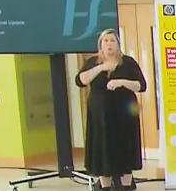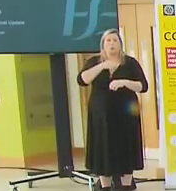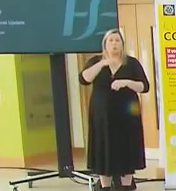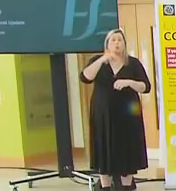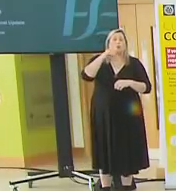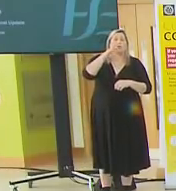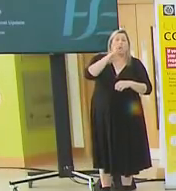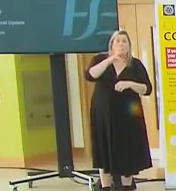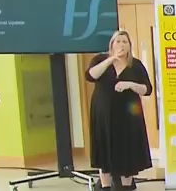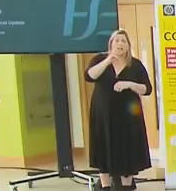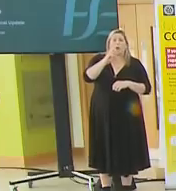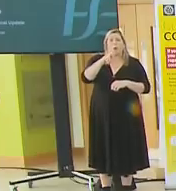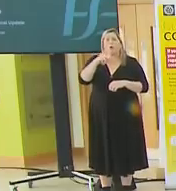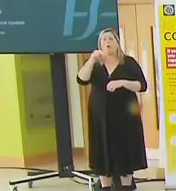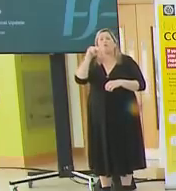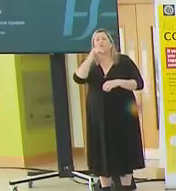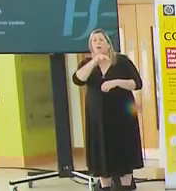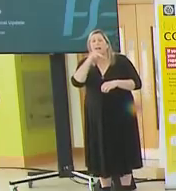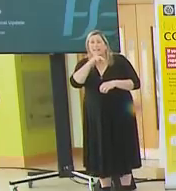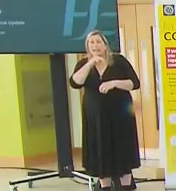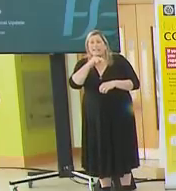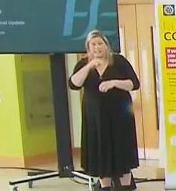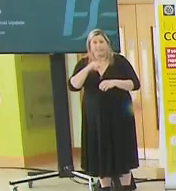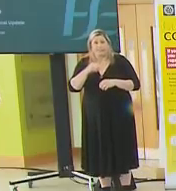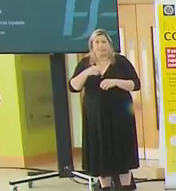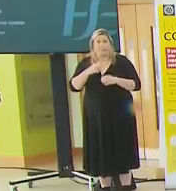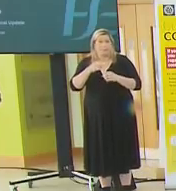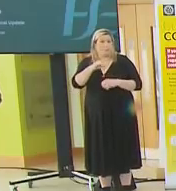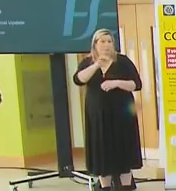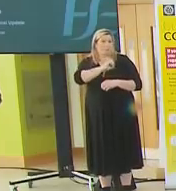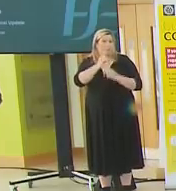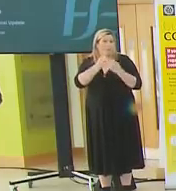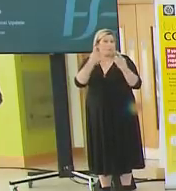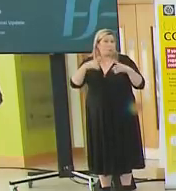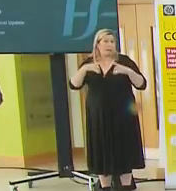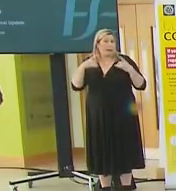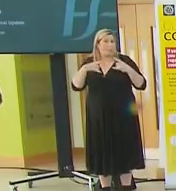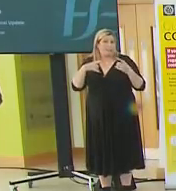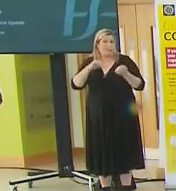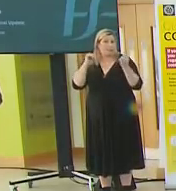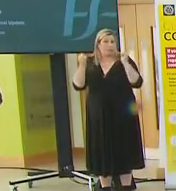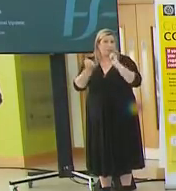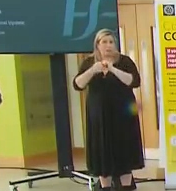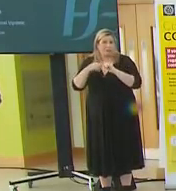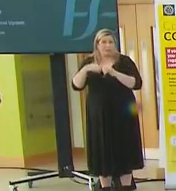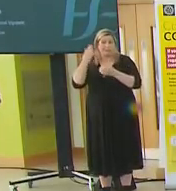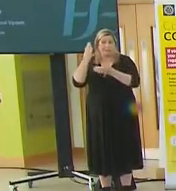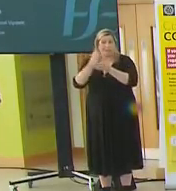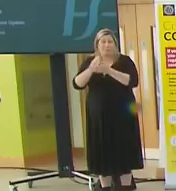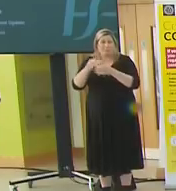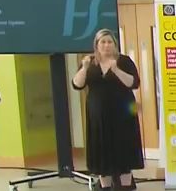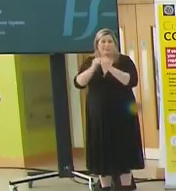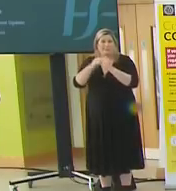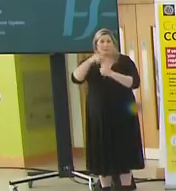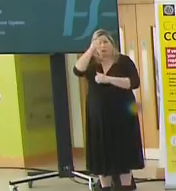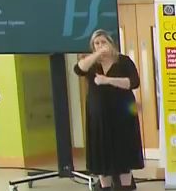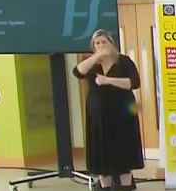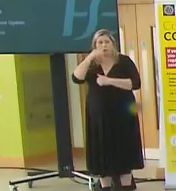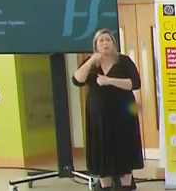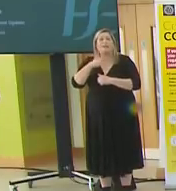on in. I'm sure everybody will be happy with that. So hope you found it useful,